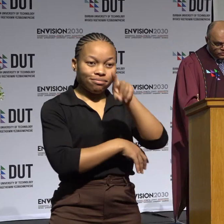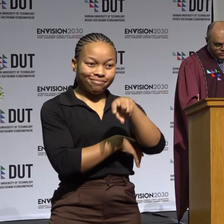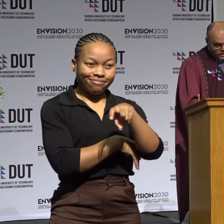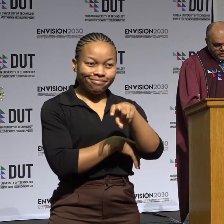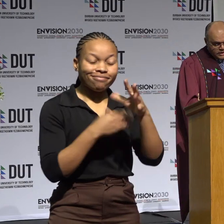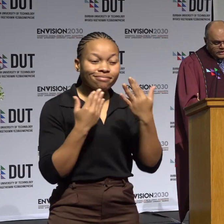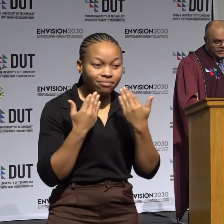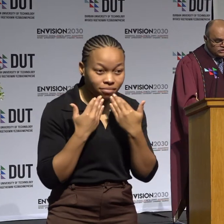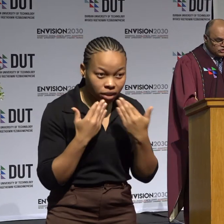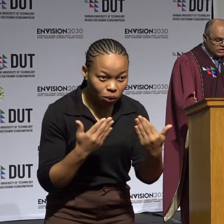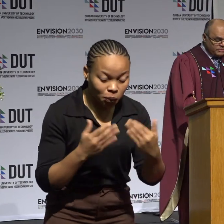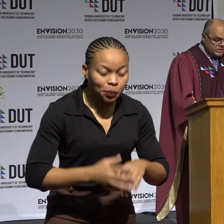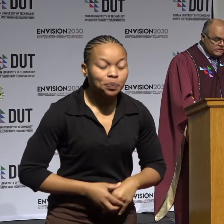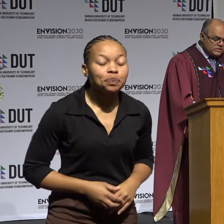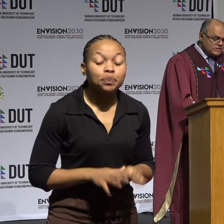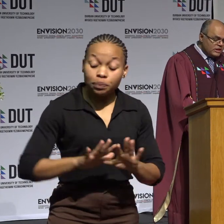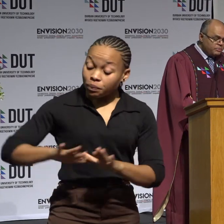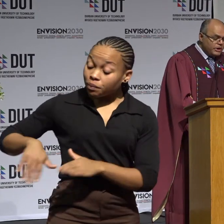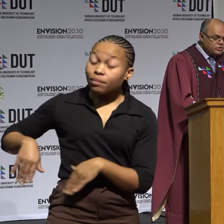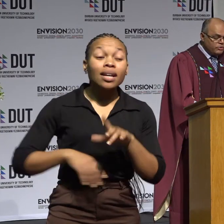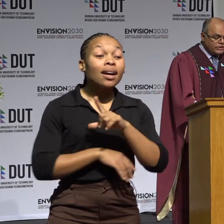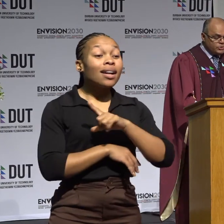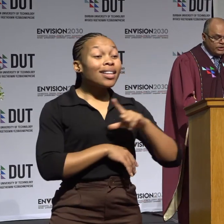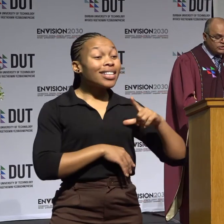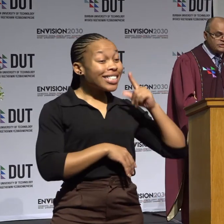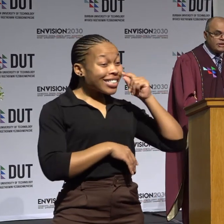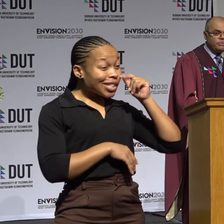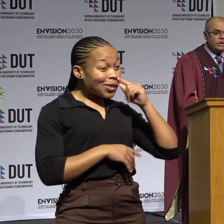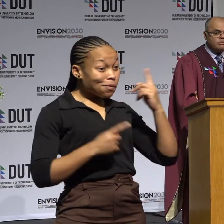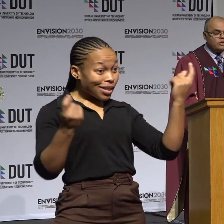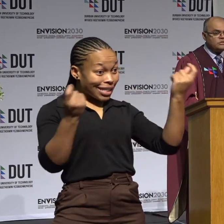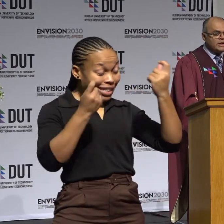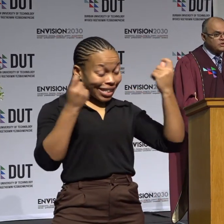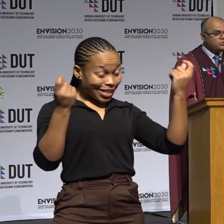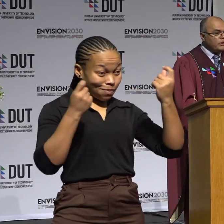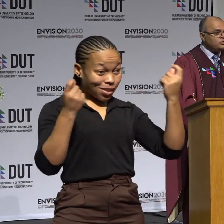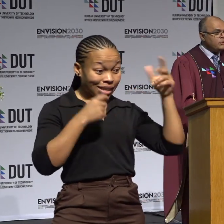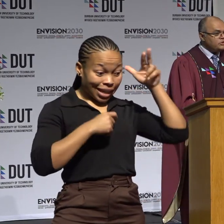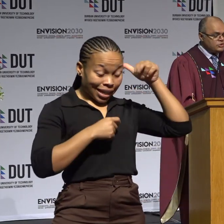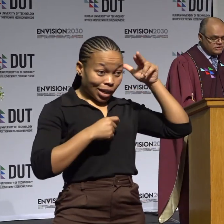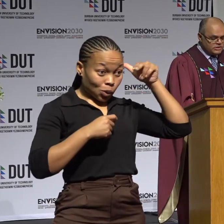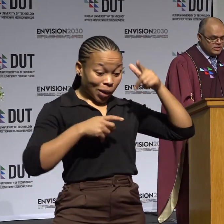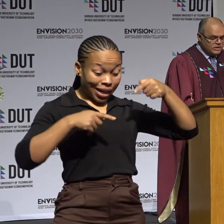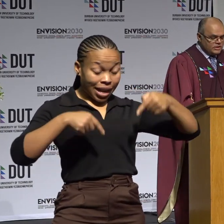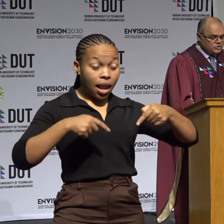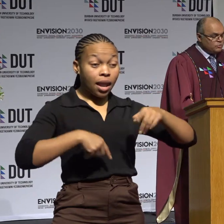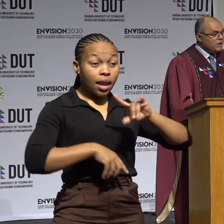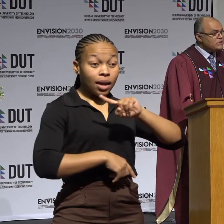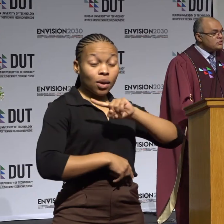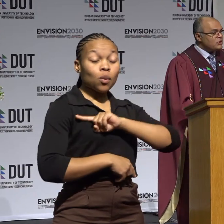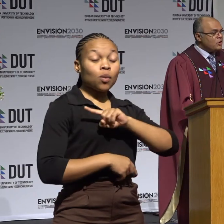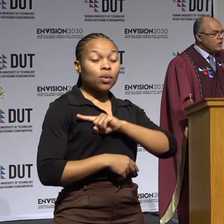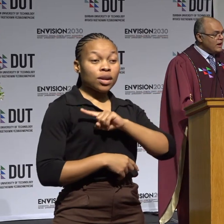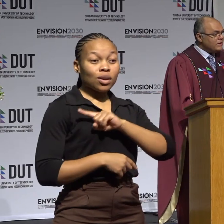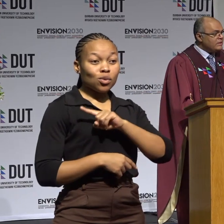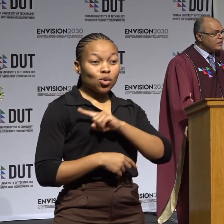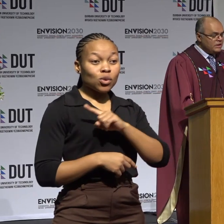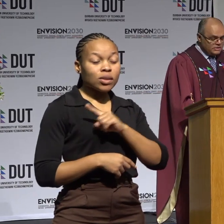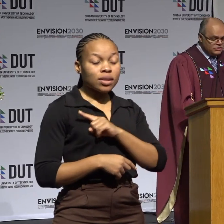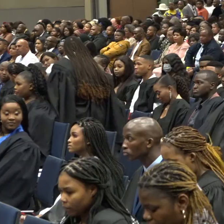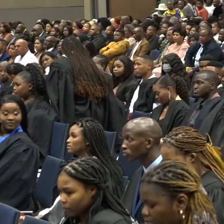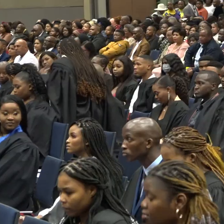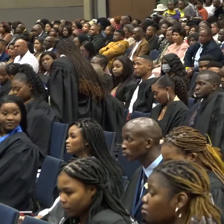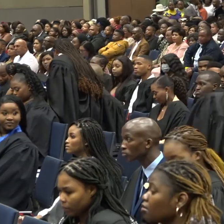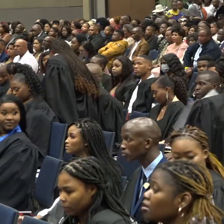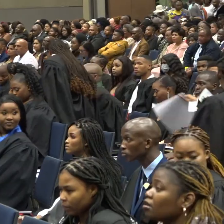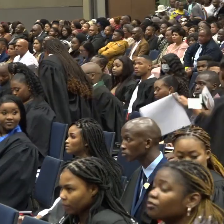Thank you. Ladies and gentlemen, this is a celebratory graduation ceremony because the actual graduations took place online earlier